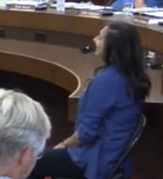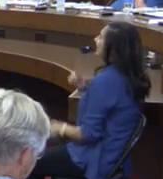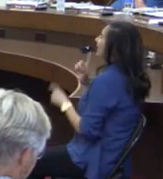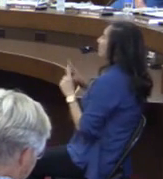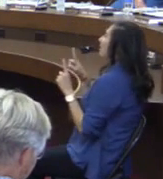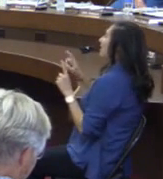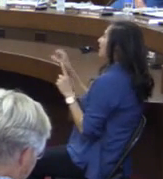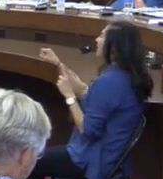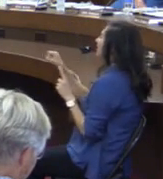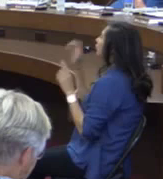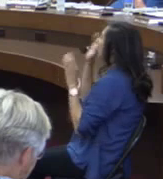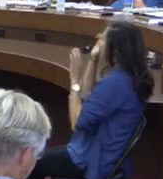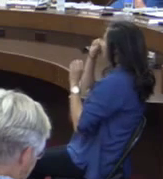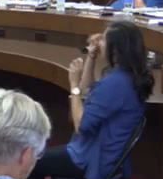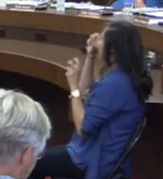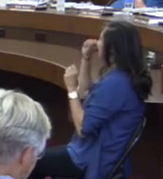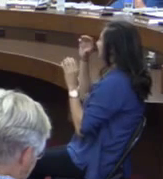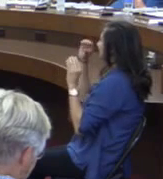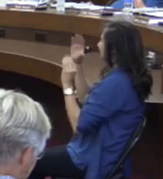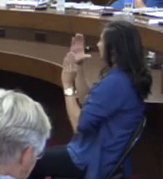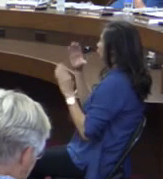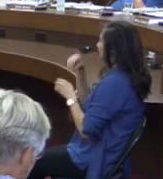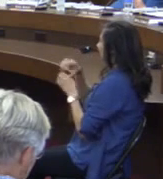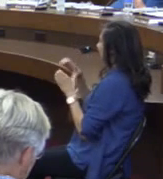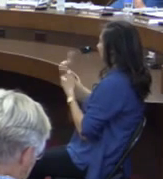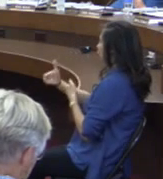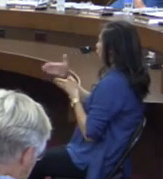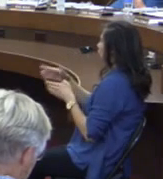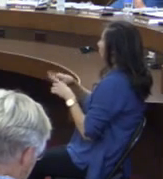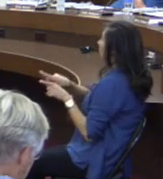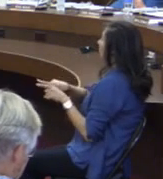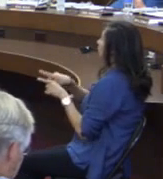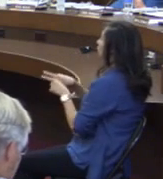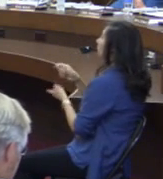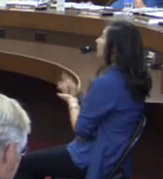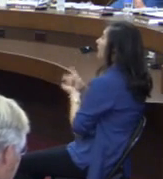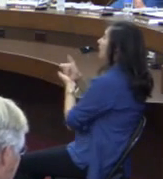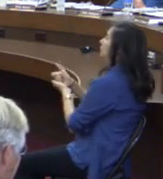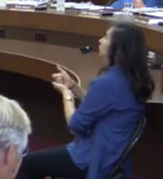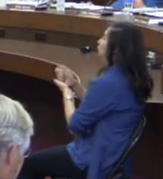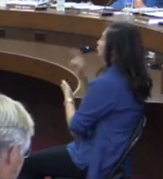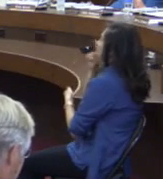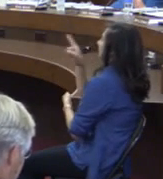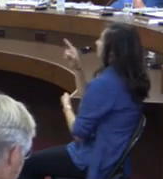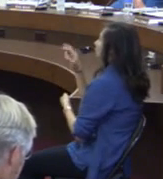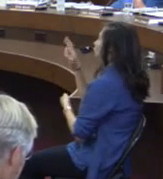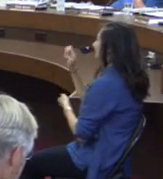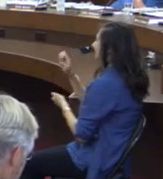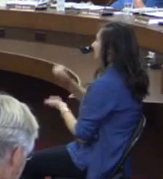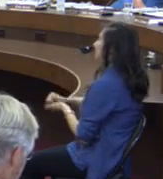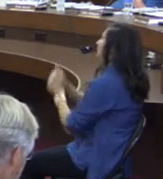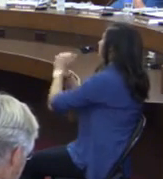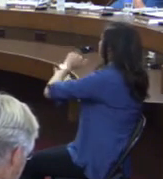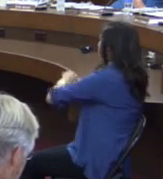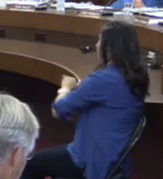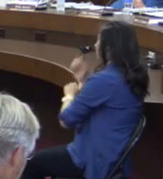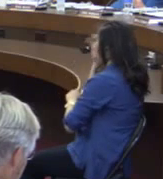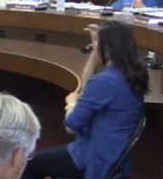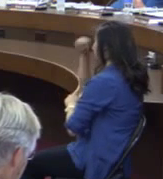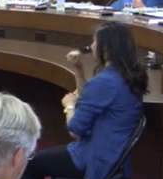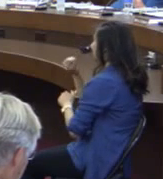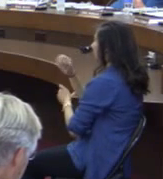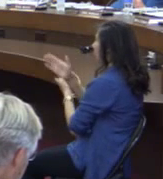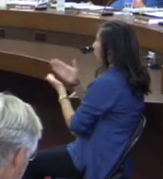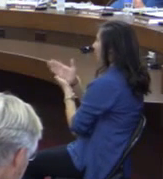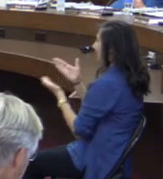but not only is she going to be amazing in the classroom, but she's going to help to revitalize a missing component at